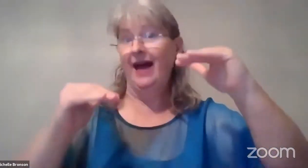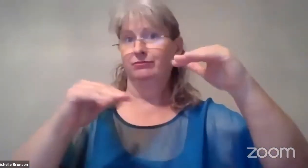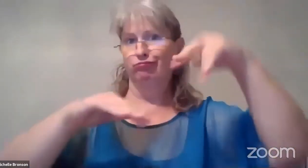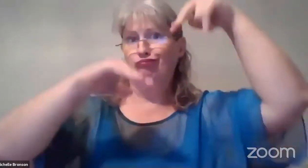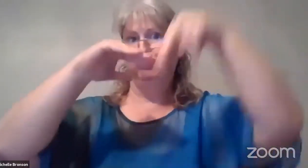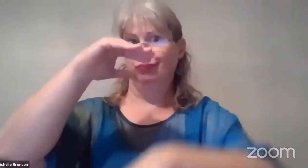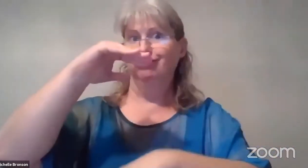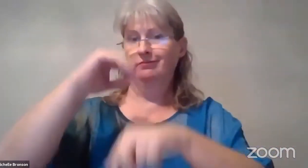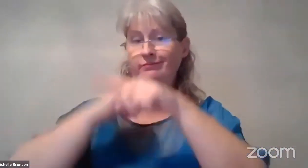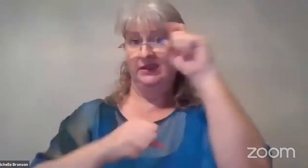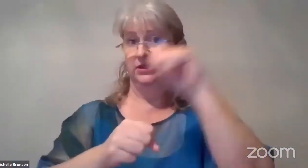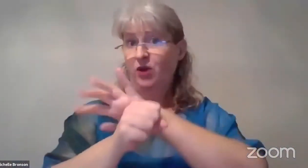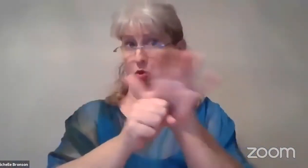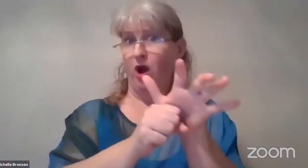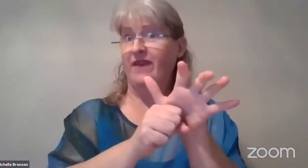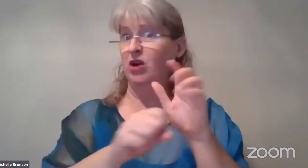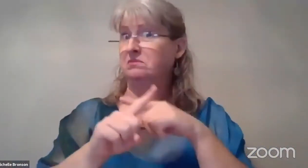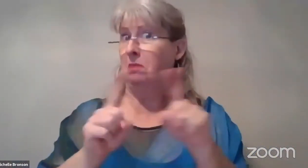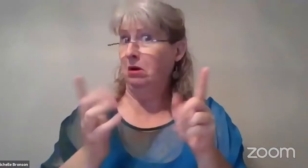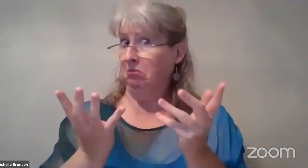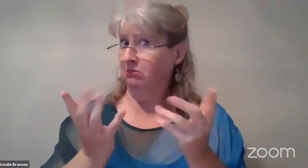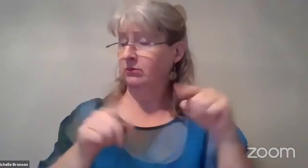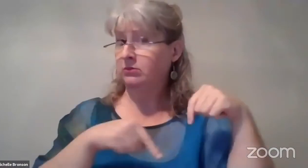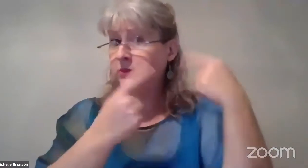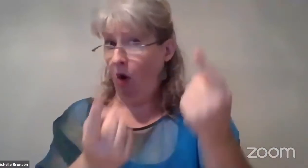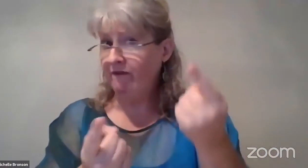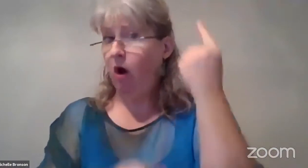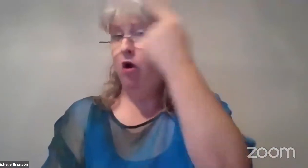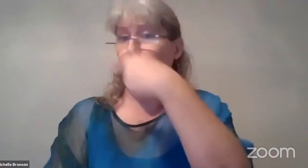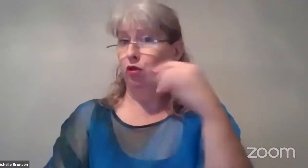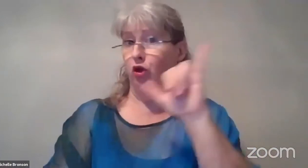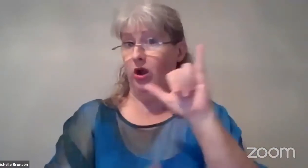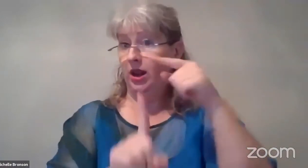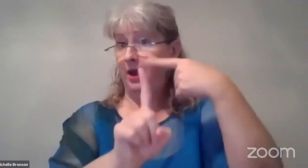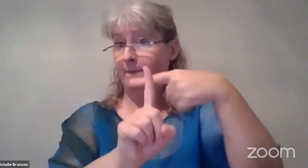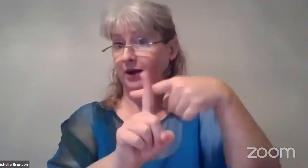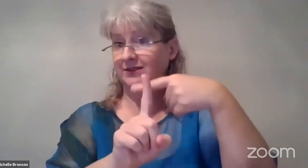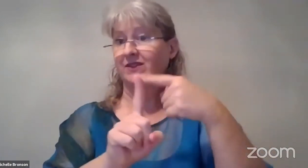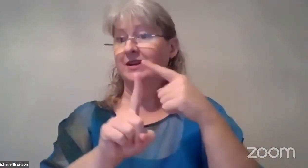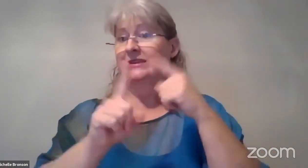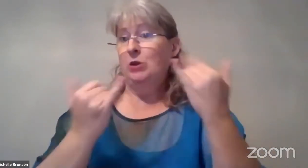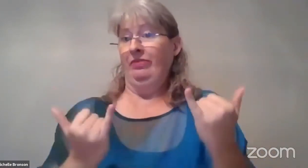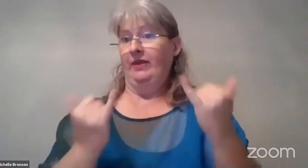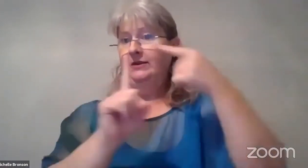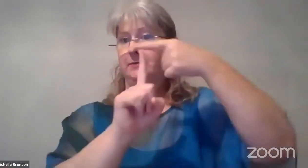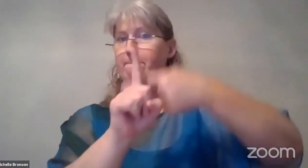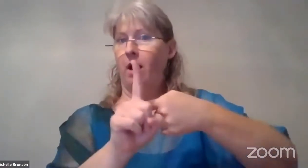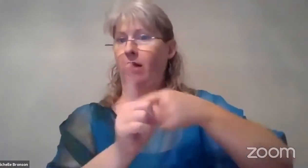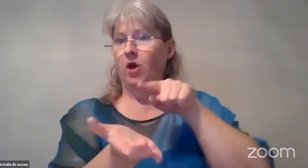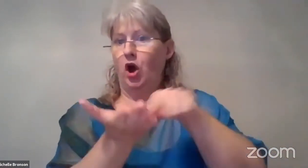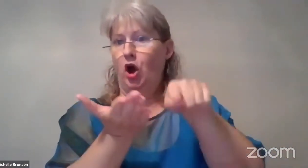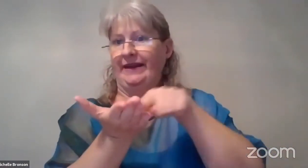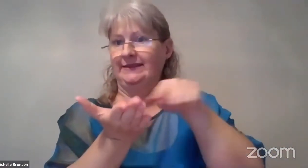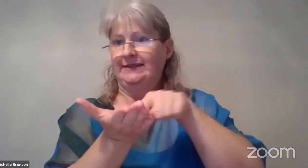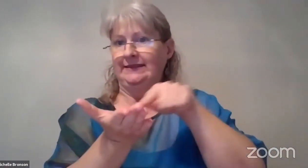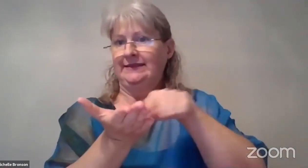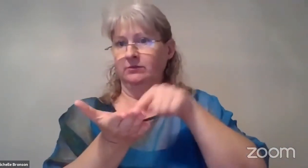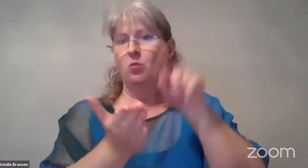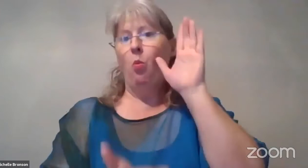impressive. We had expected to be in a deficit and in the red as a result of COVID, but it does not appear that that is going to be